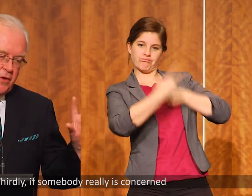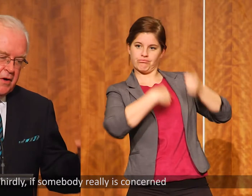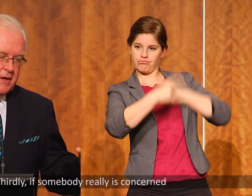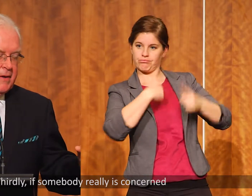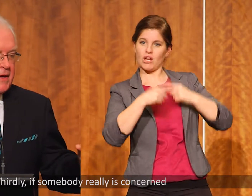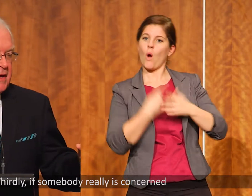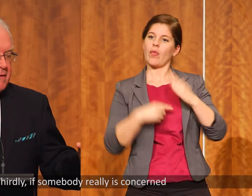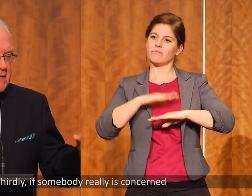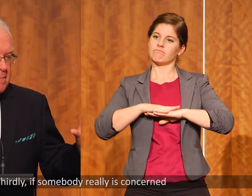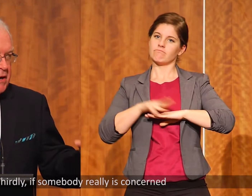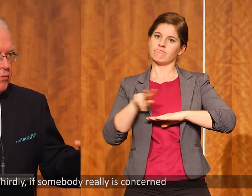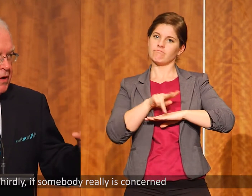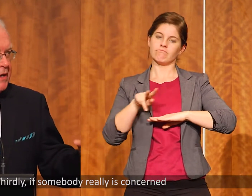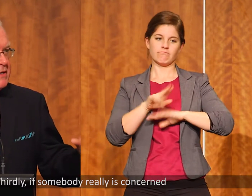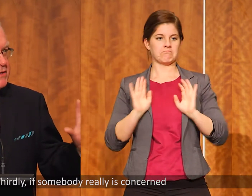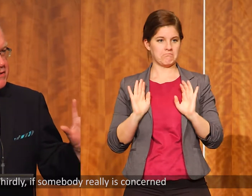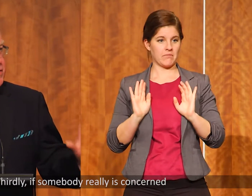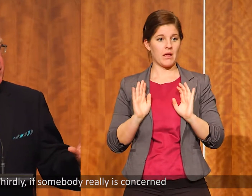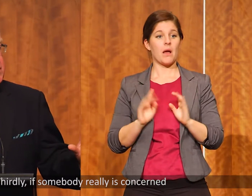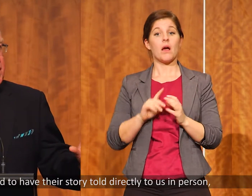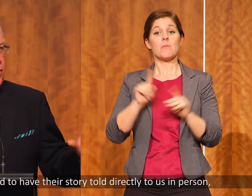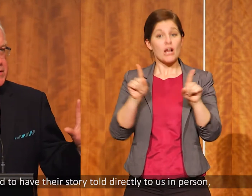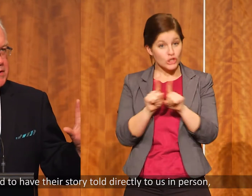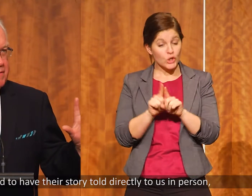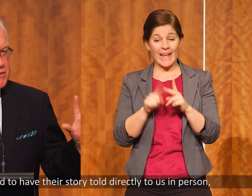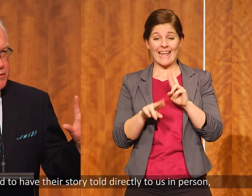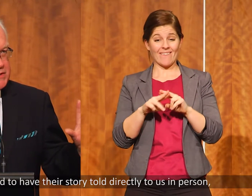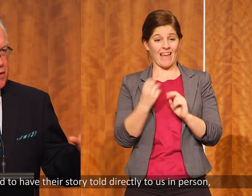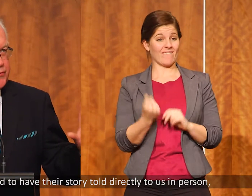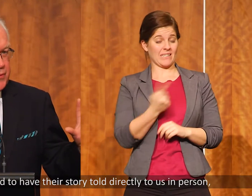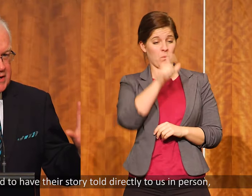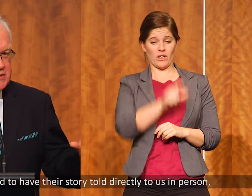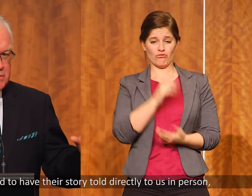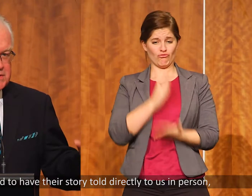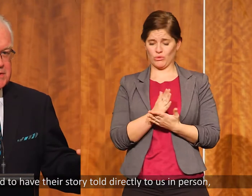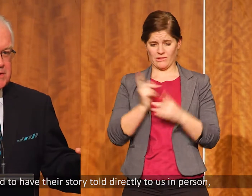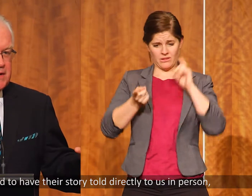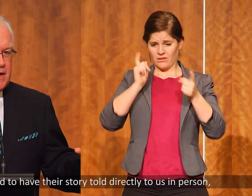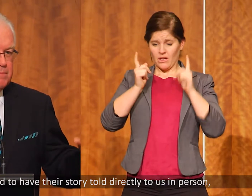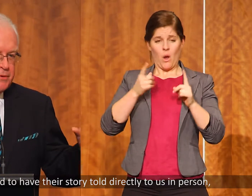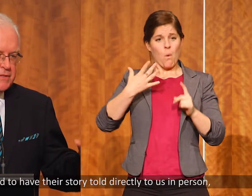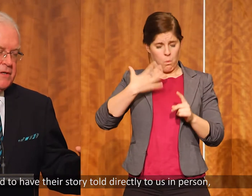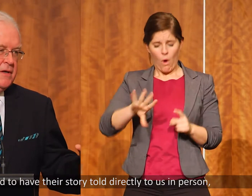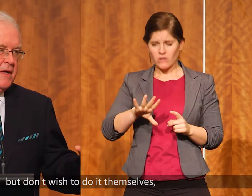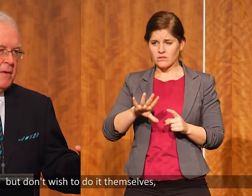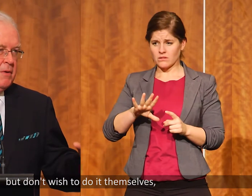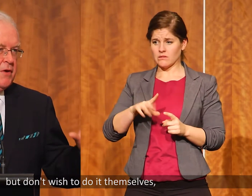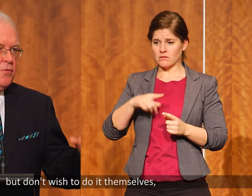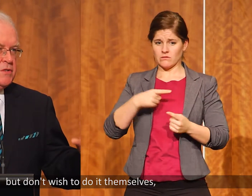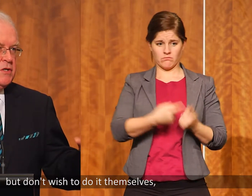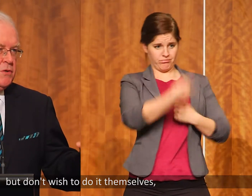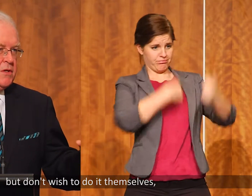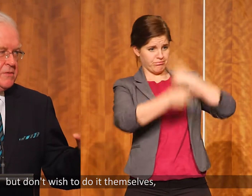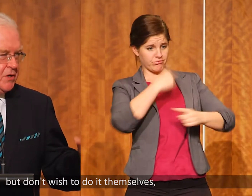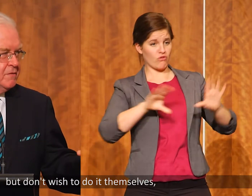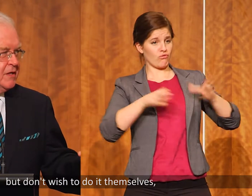But thirdly, if somebody really is concerned, they wanted to have the story told directly to us in person, but don't